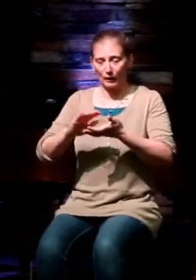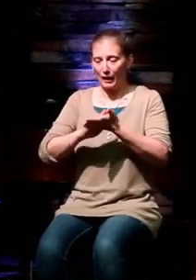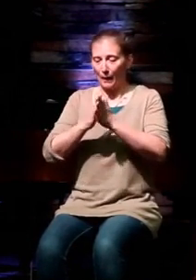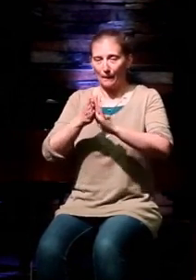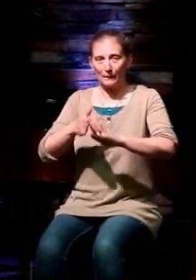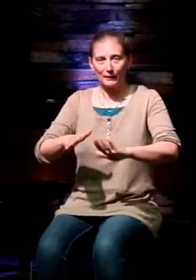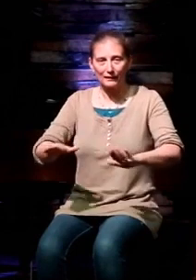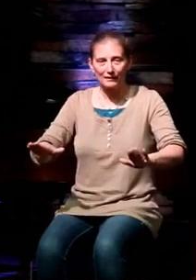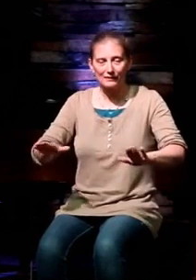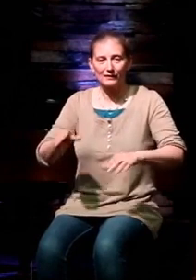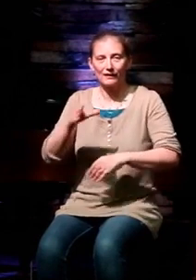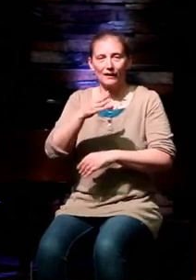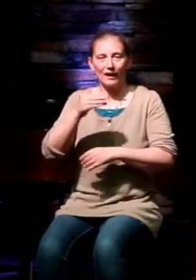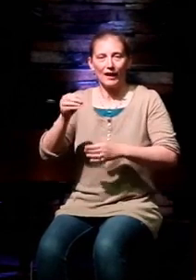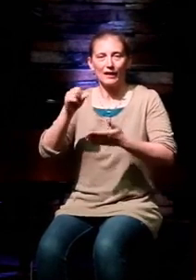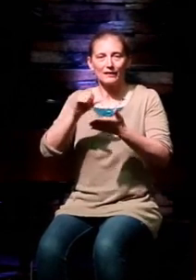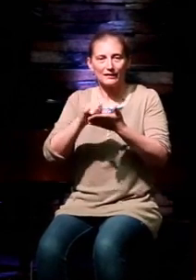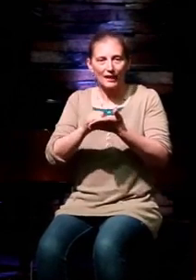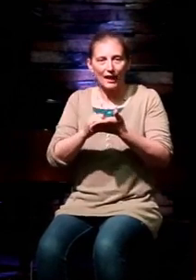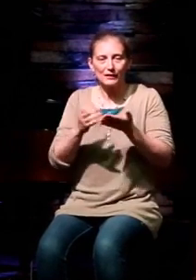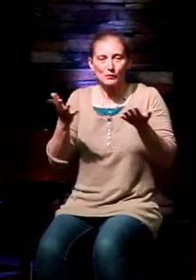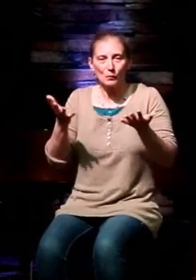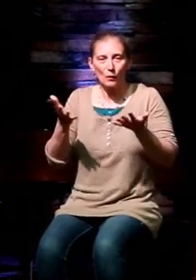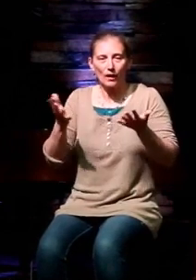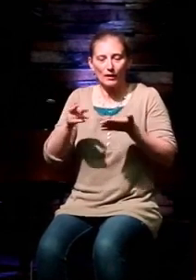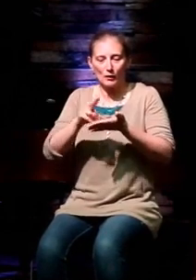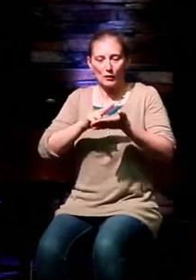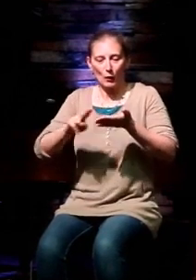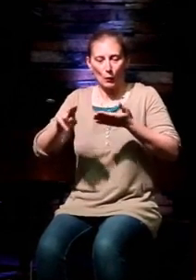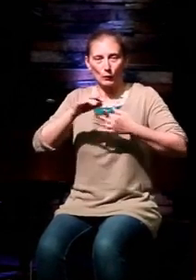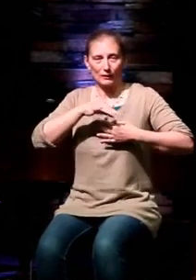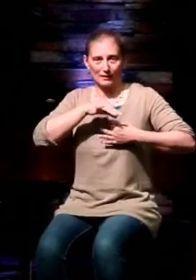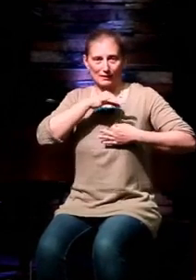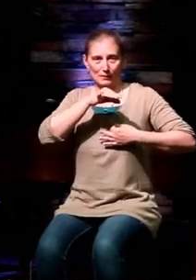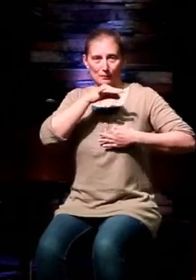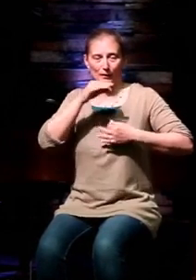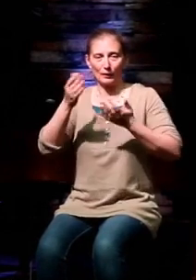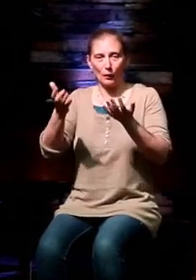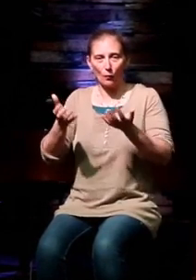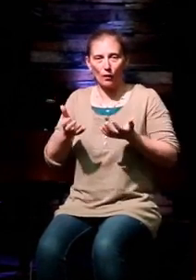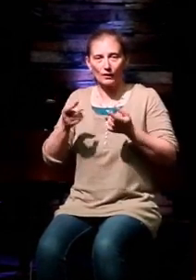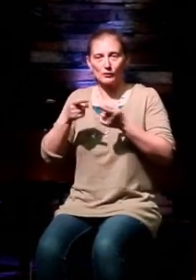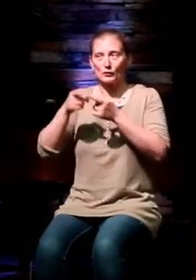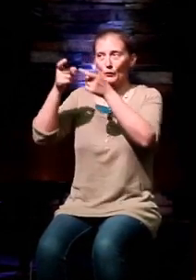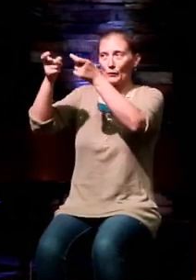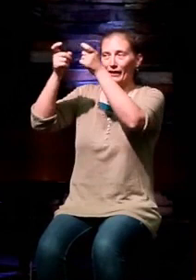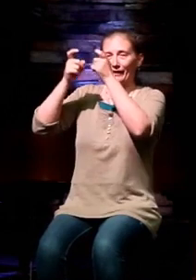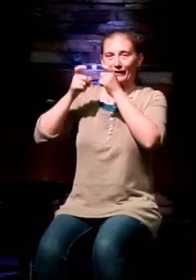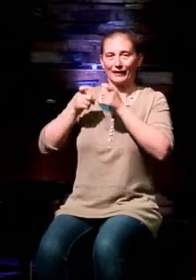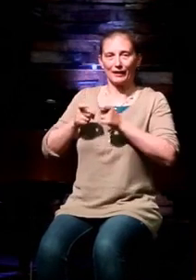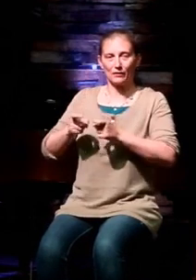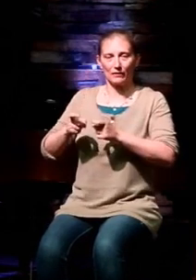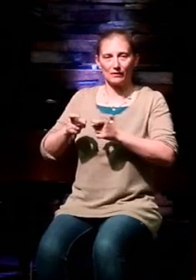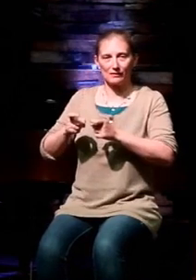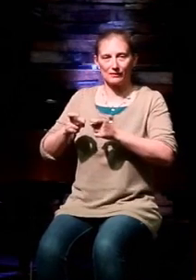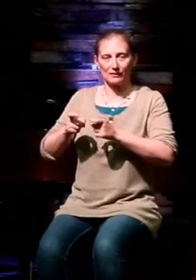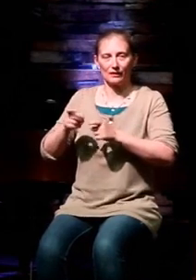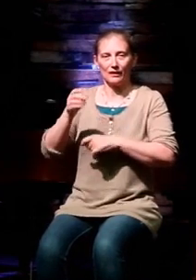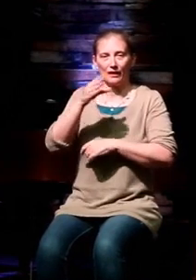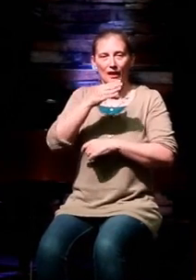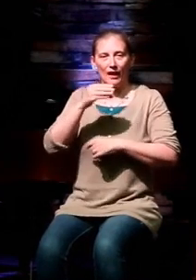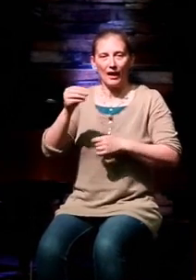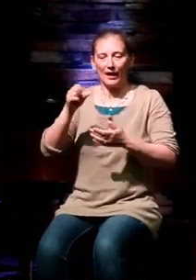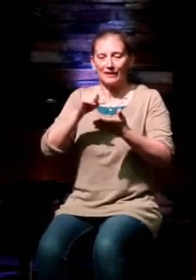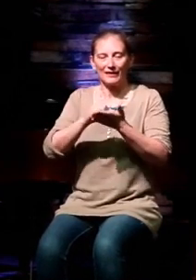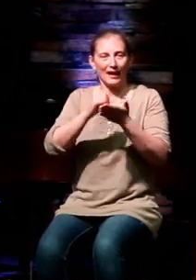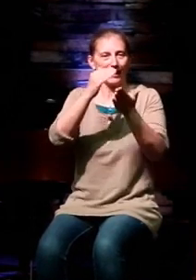every day of our lives, and to help us realize that we can trust Him. And when you hear that list of nine things,